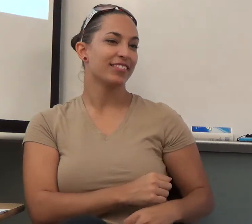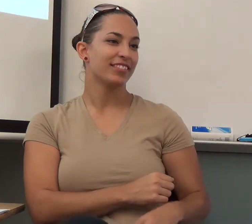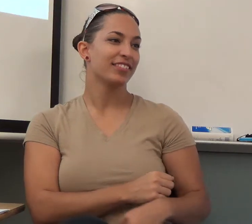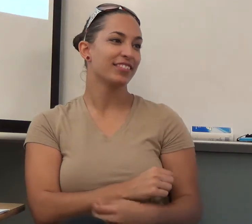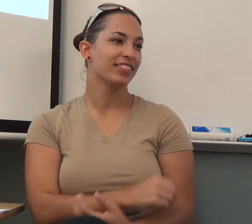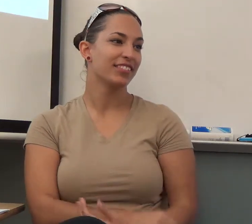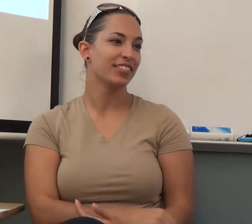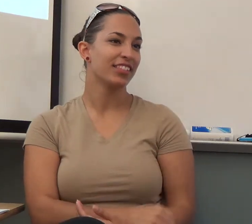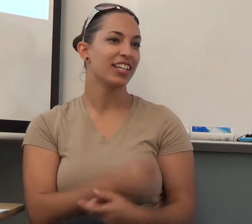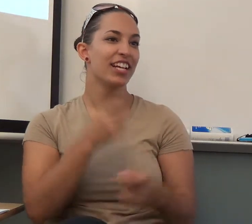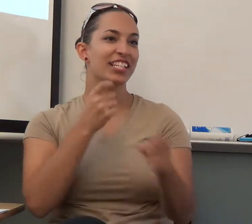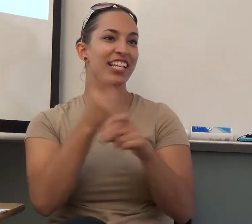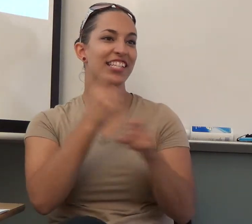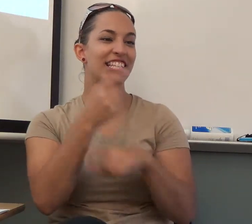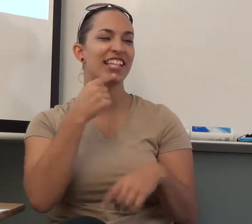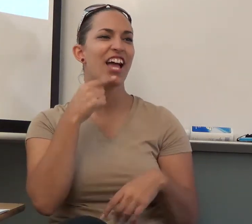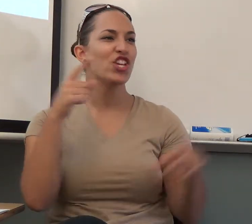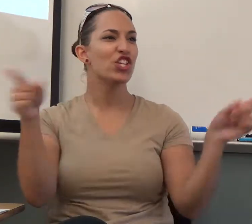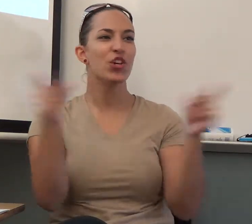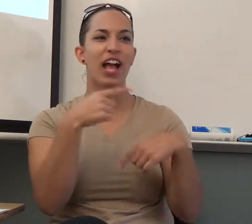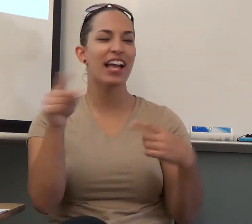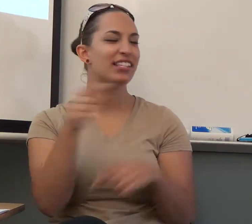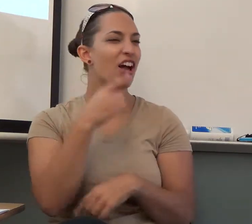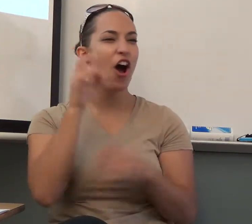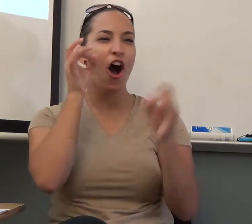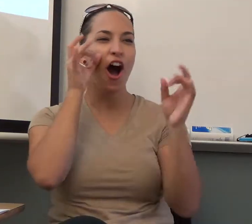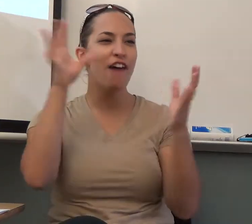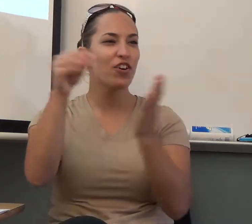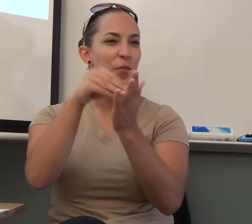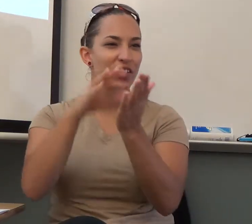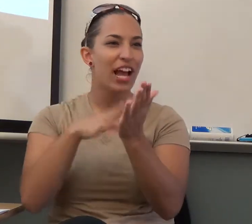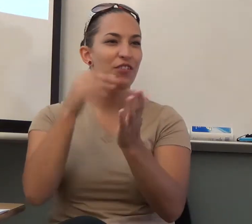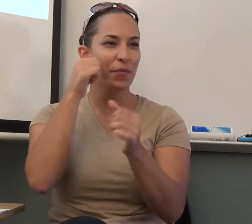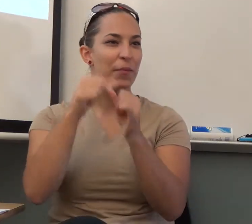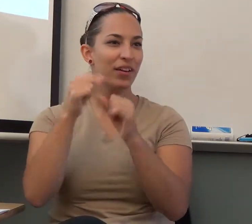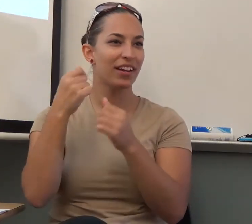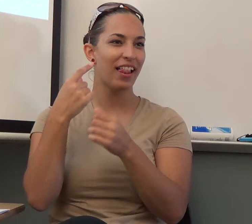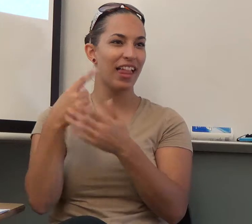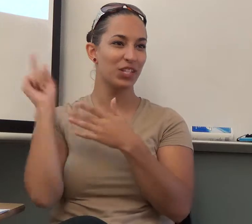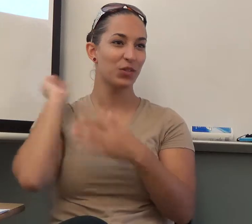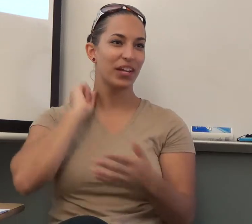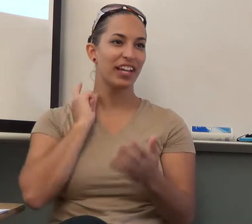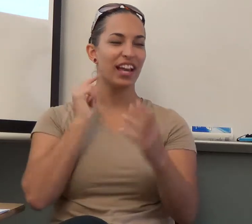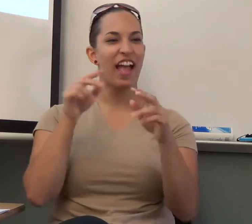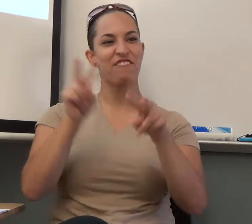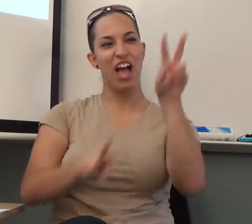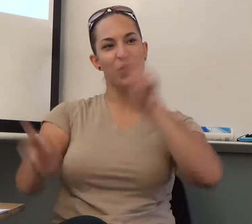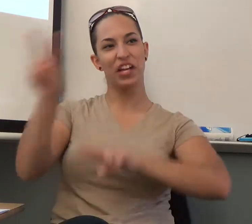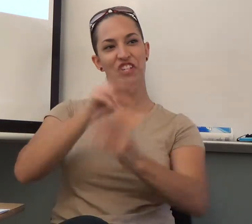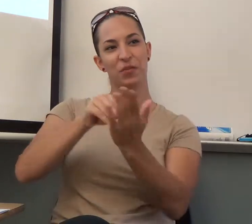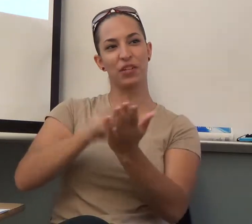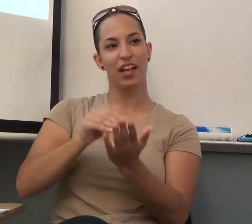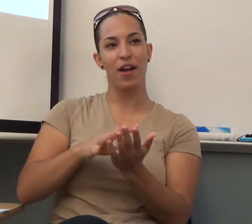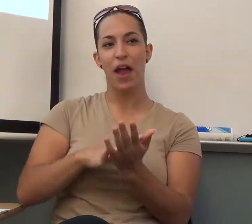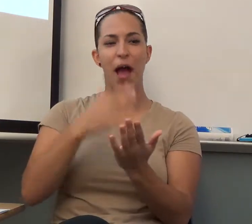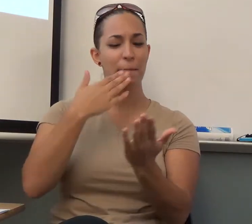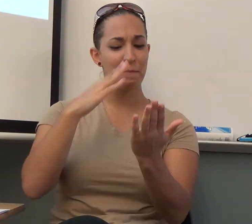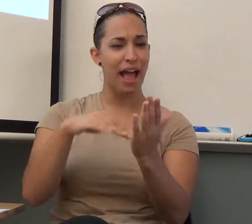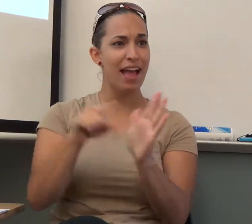them up. Just teasing. Here we go. Brian, will you collect them all for me because you're a good guy? Thank you. What, who, what, huh?